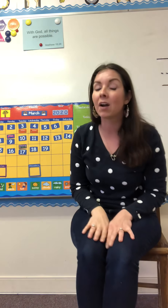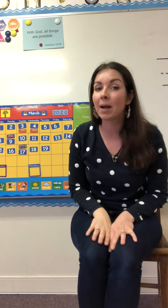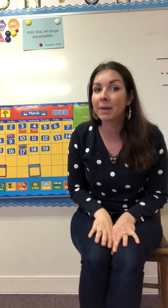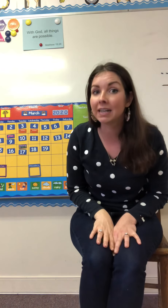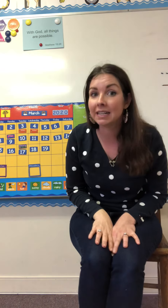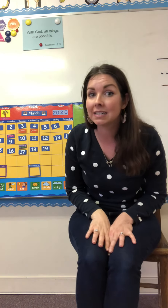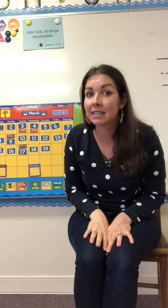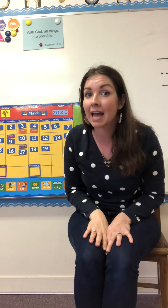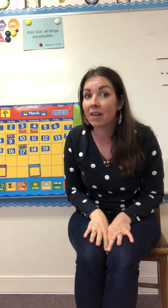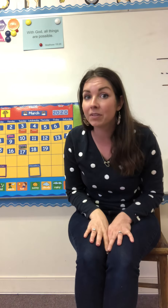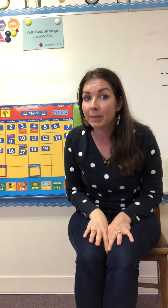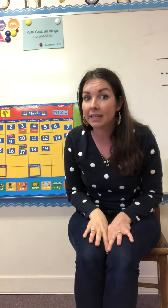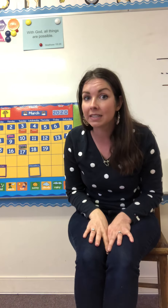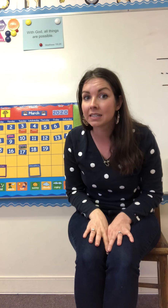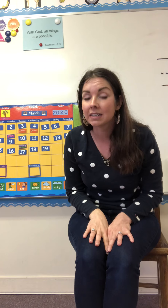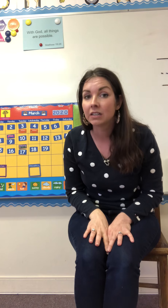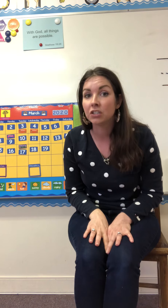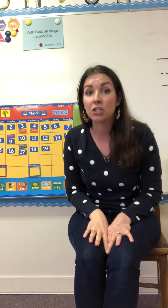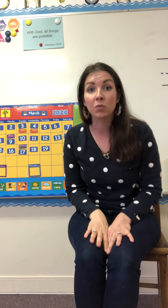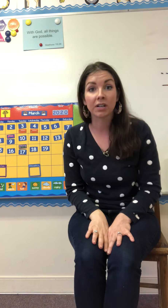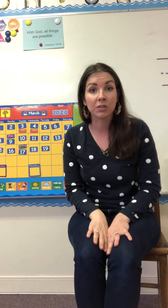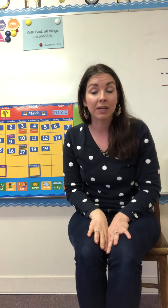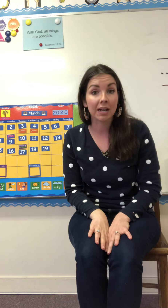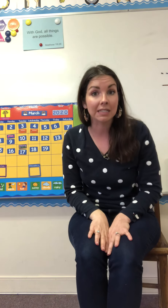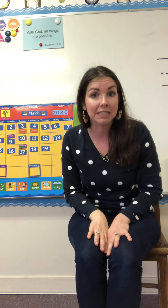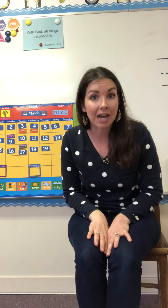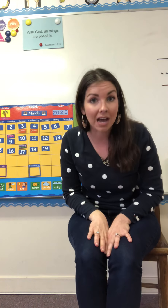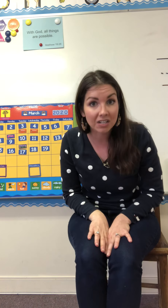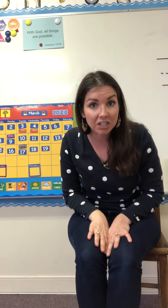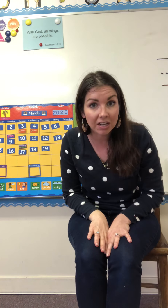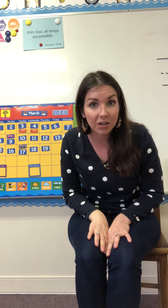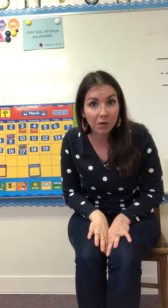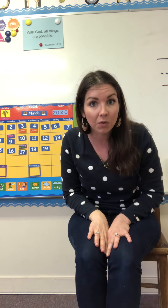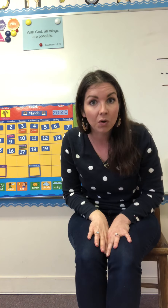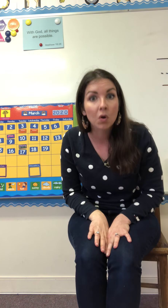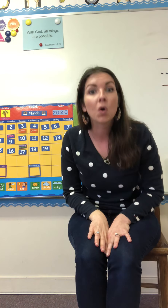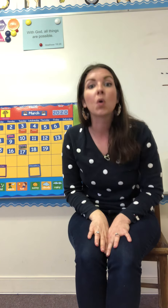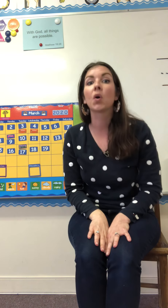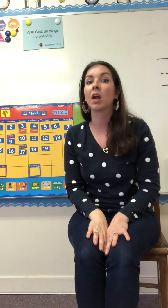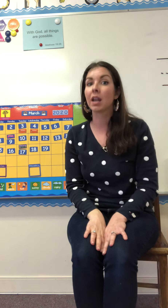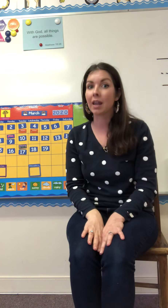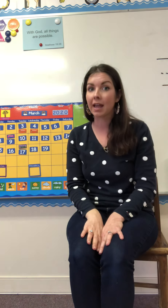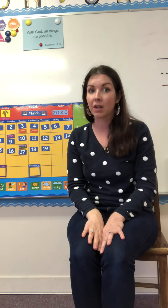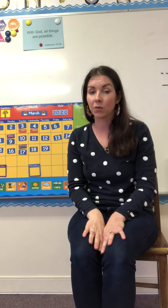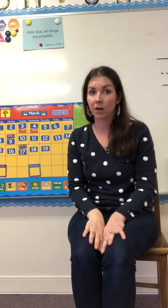I'm going to need to have a beat. Do you want to do it adagio or allegro?